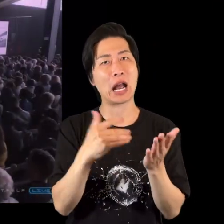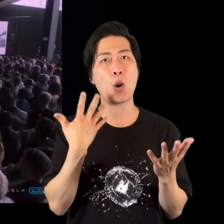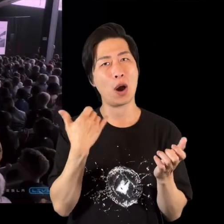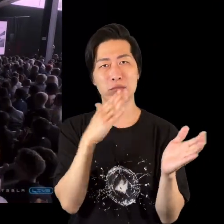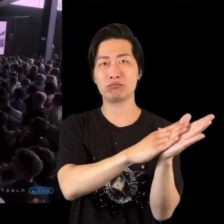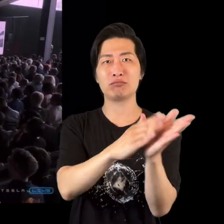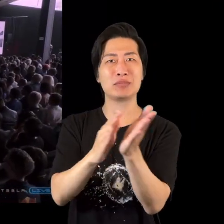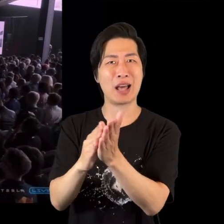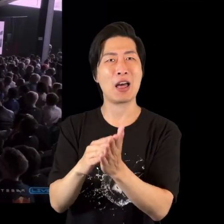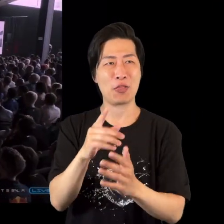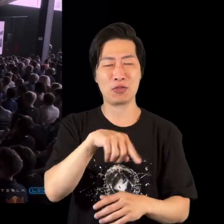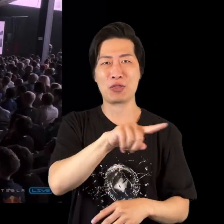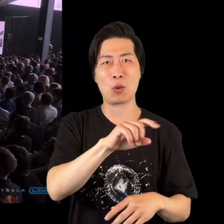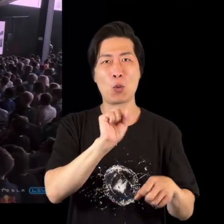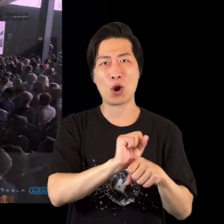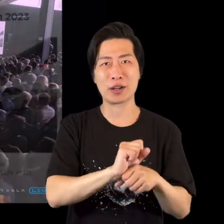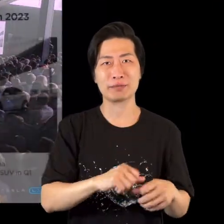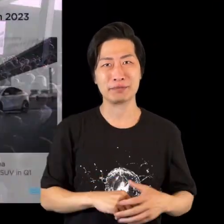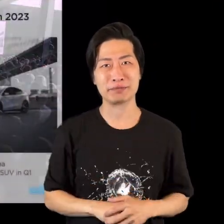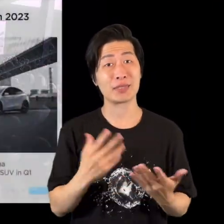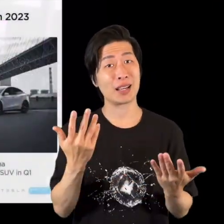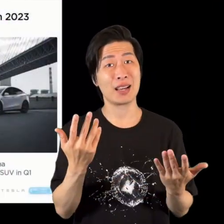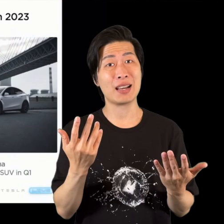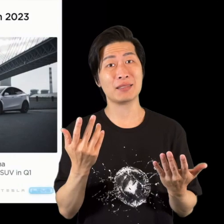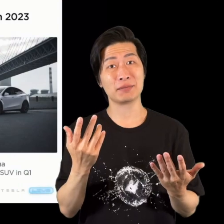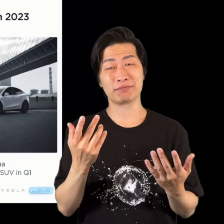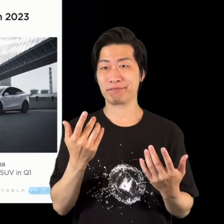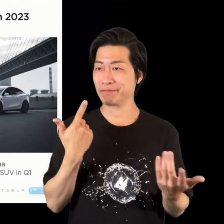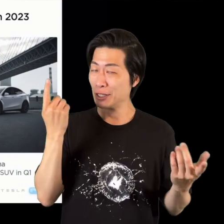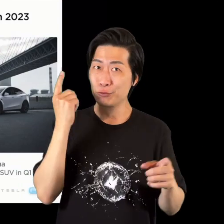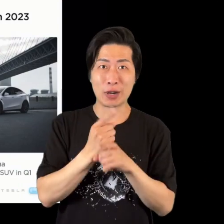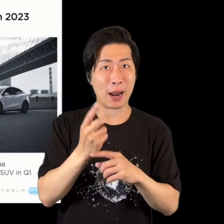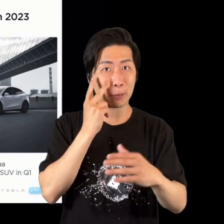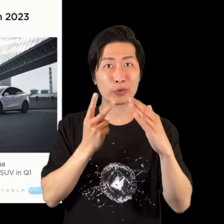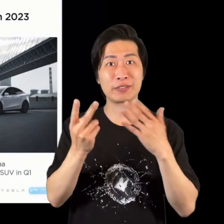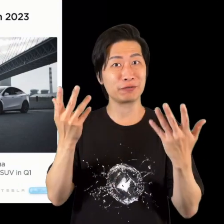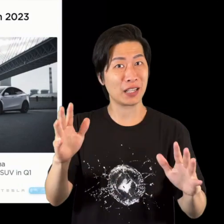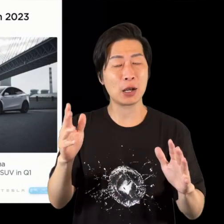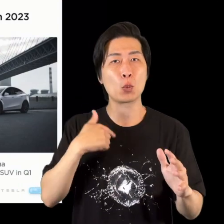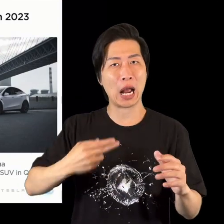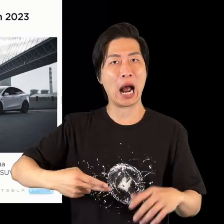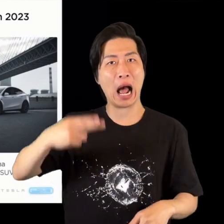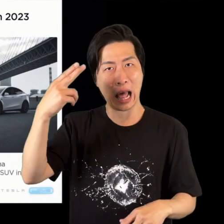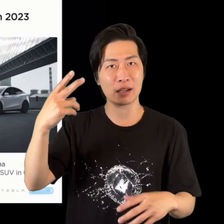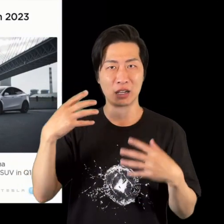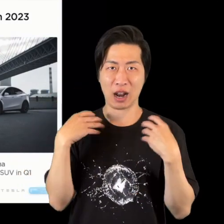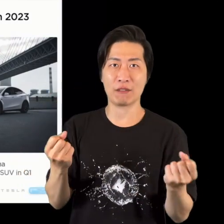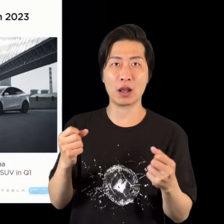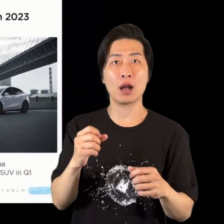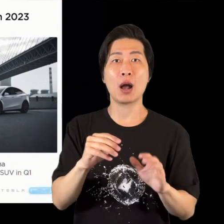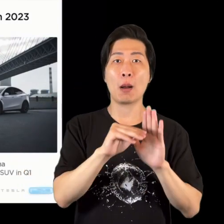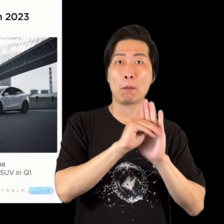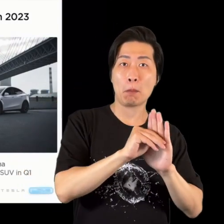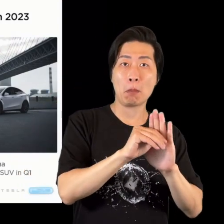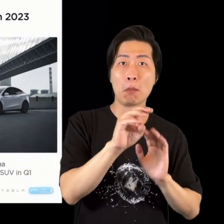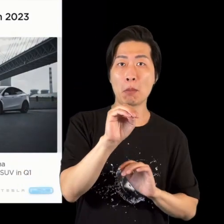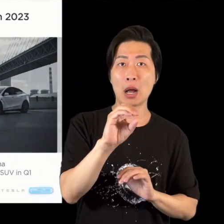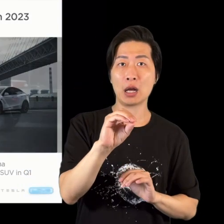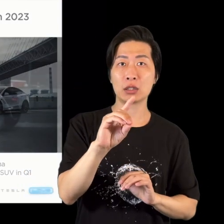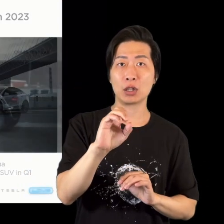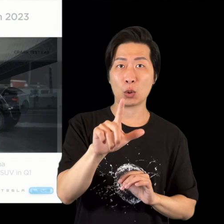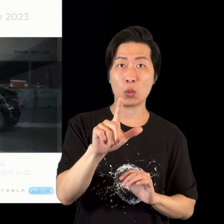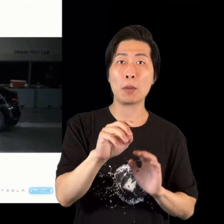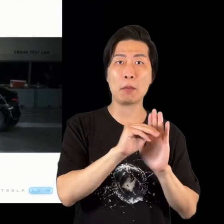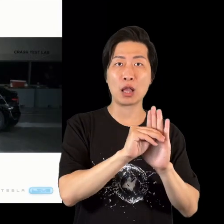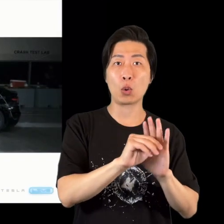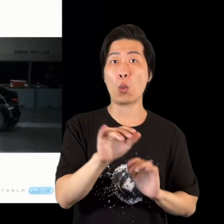work. And as predicted, we are highly confident that Model Y will be the #1 best-selling car on Earth